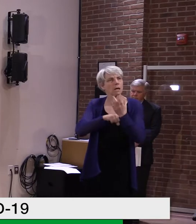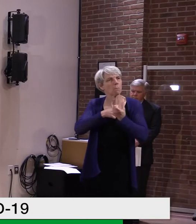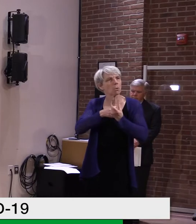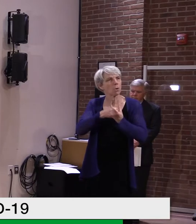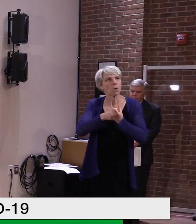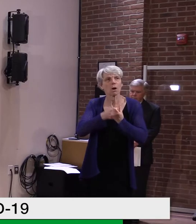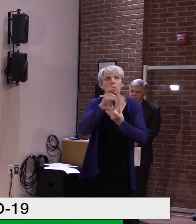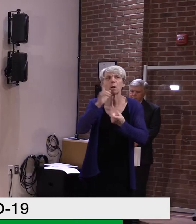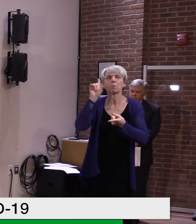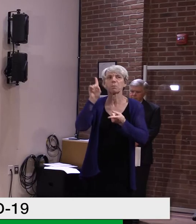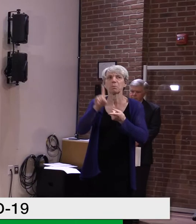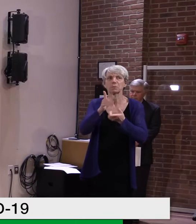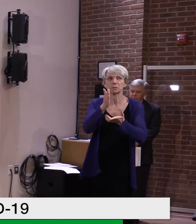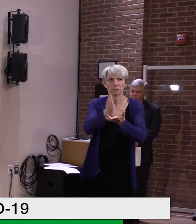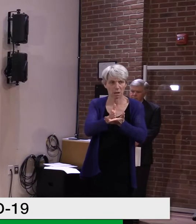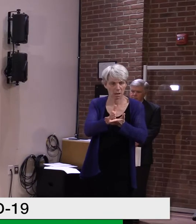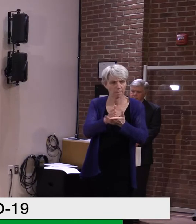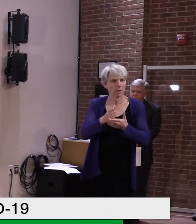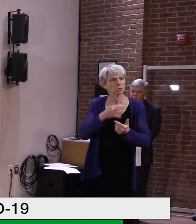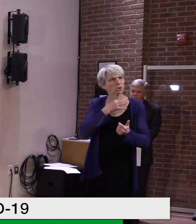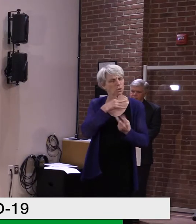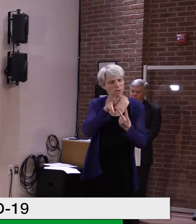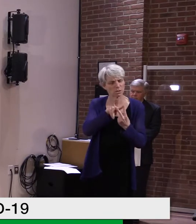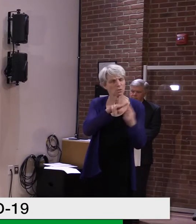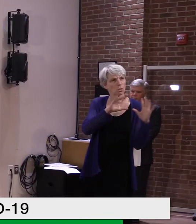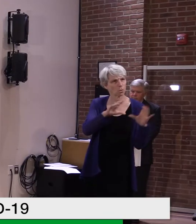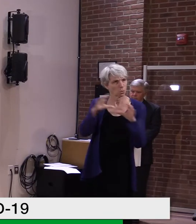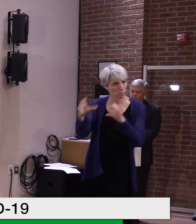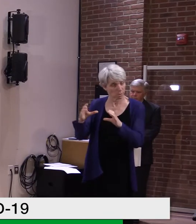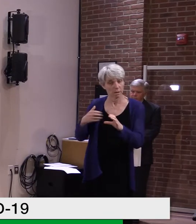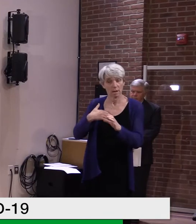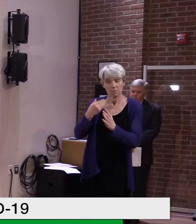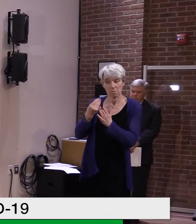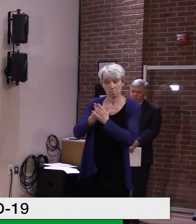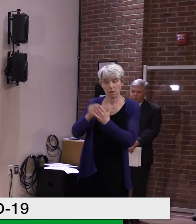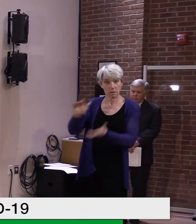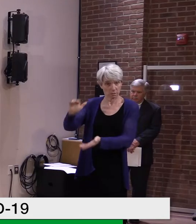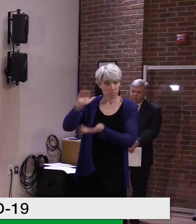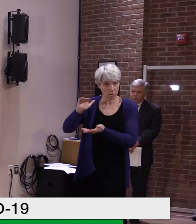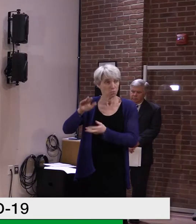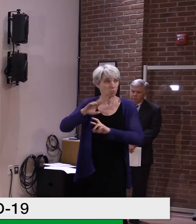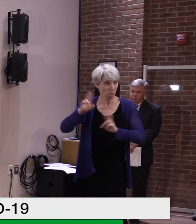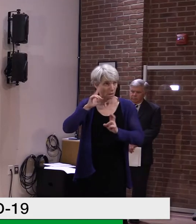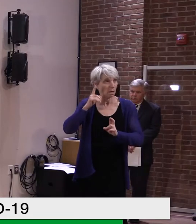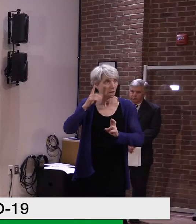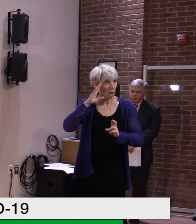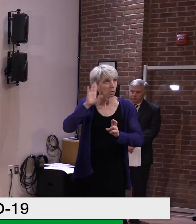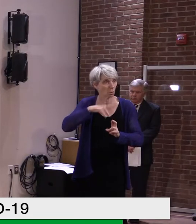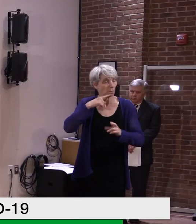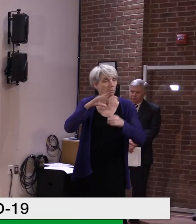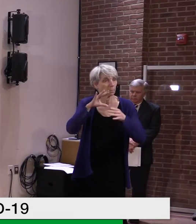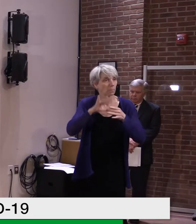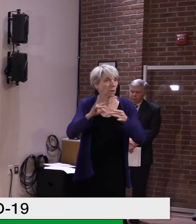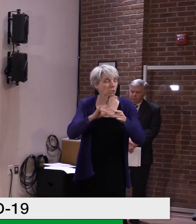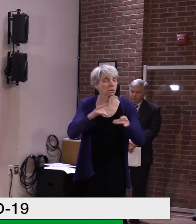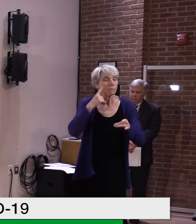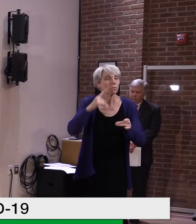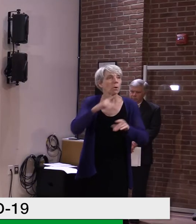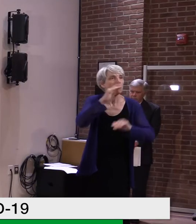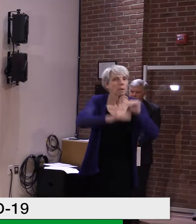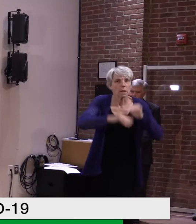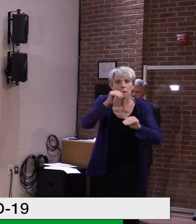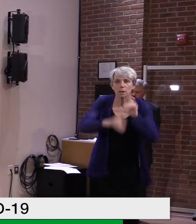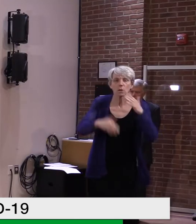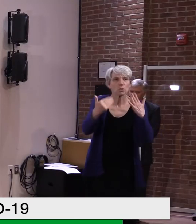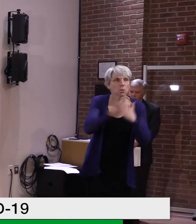set aside or being allocated towards building more housing, but I think anyone who's been looking